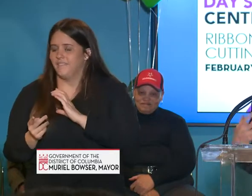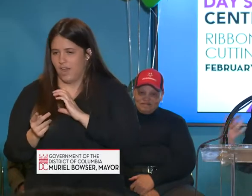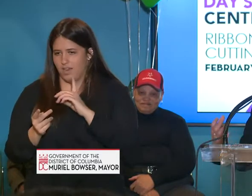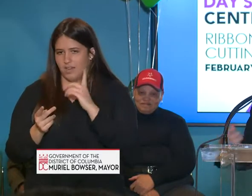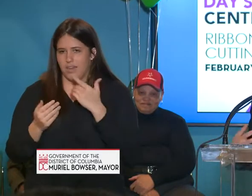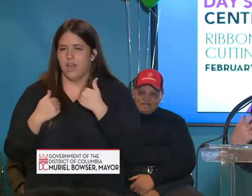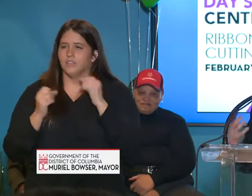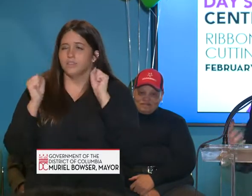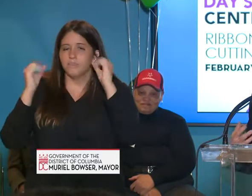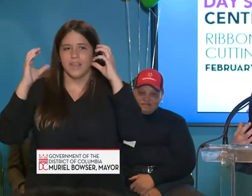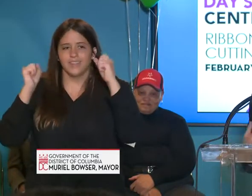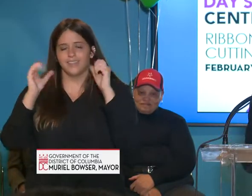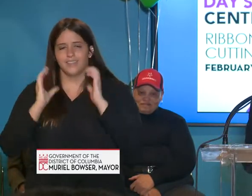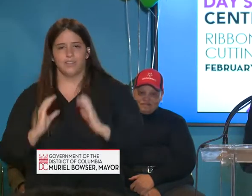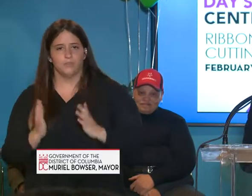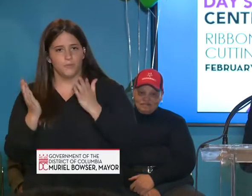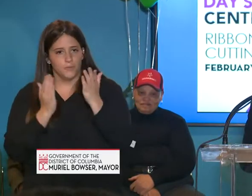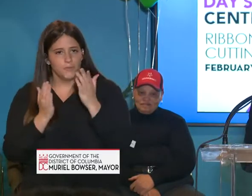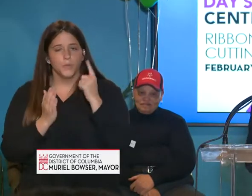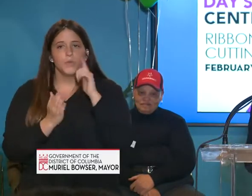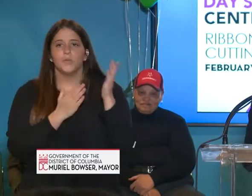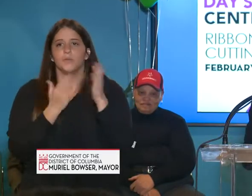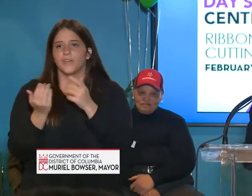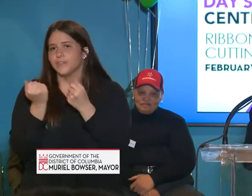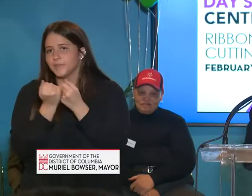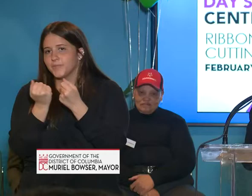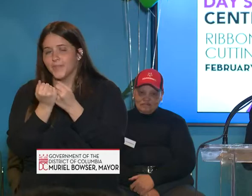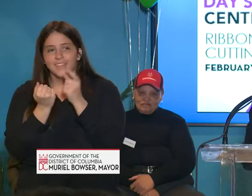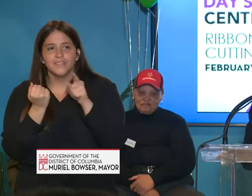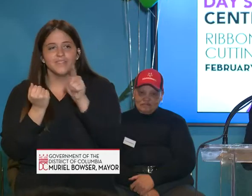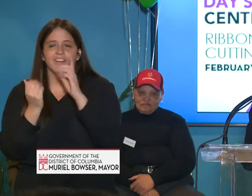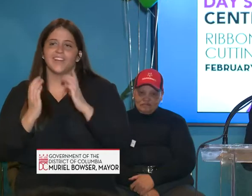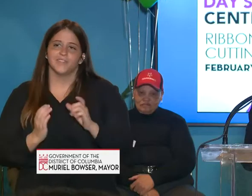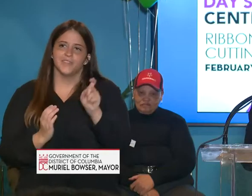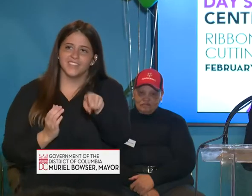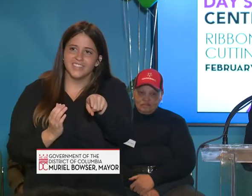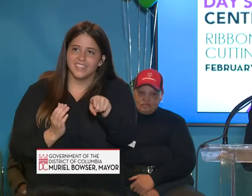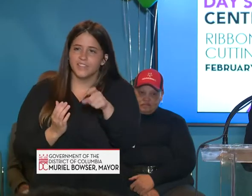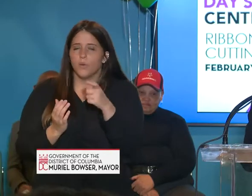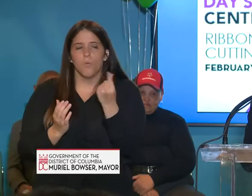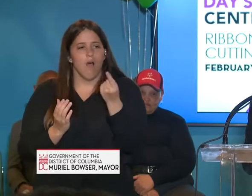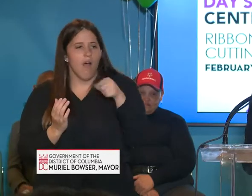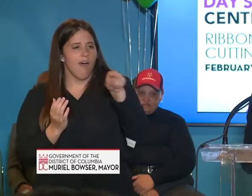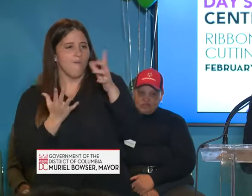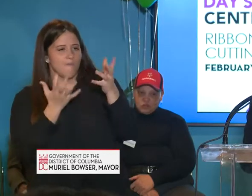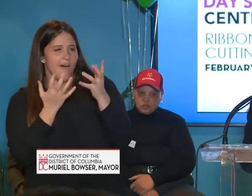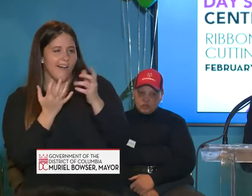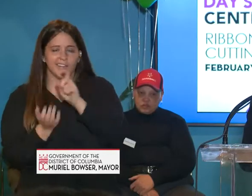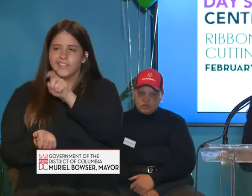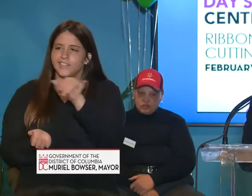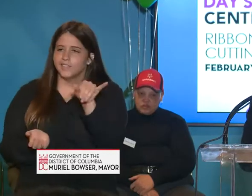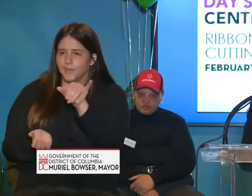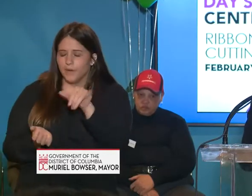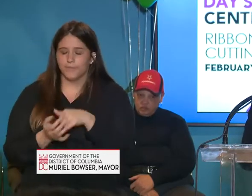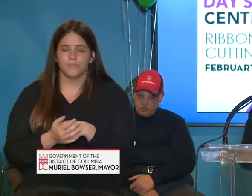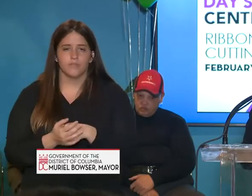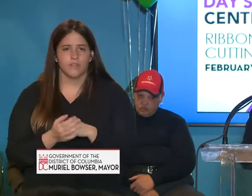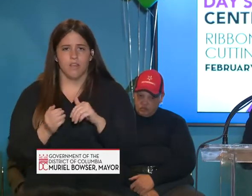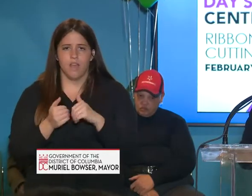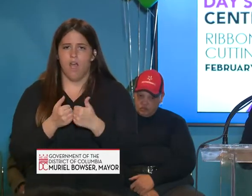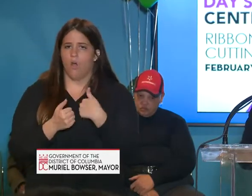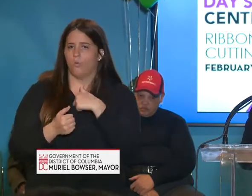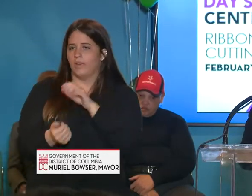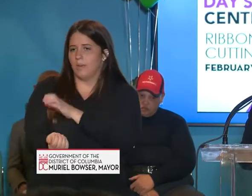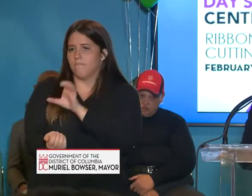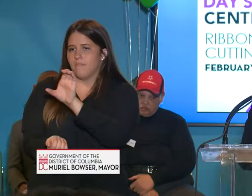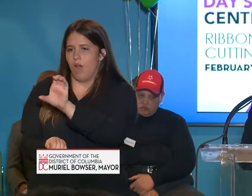welcoming, and where we will bring the supports that our customers here tell us that they want and need. And that is a way that they will be empowered to